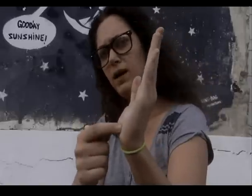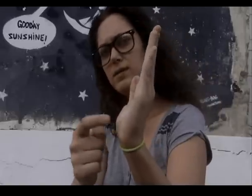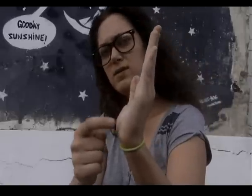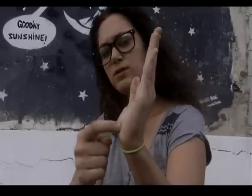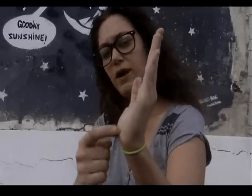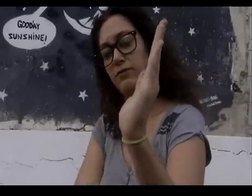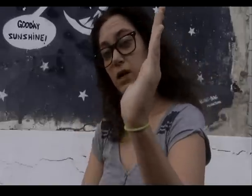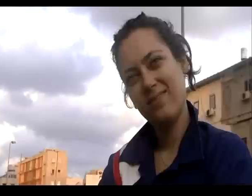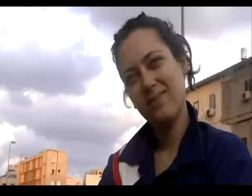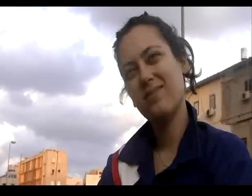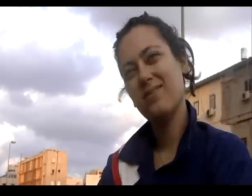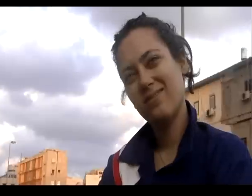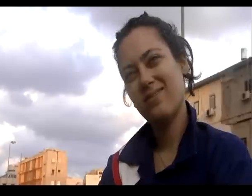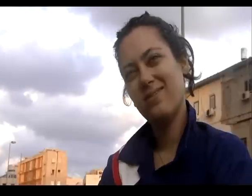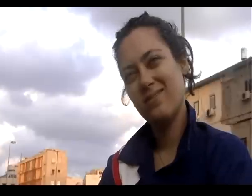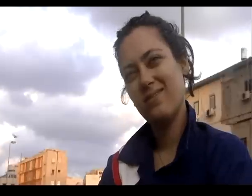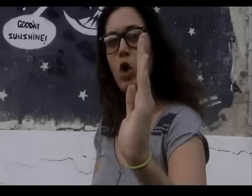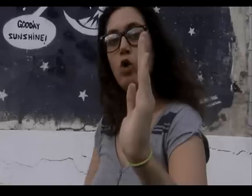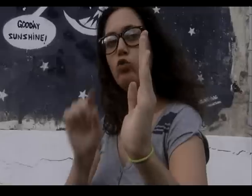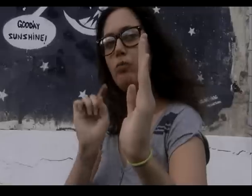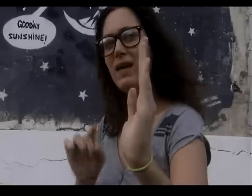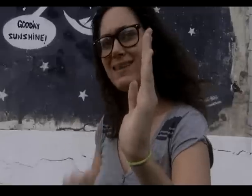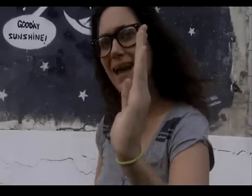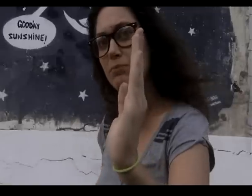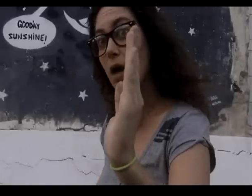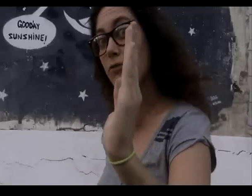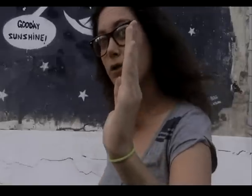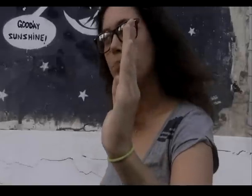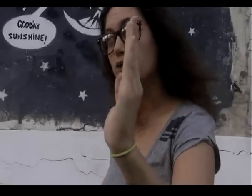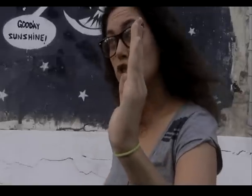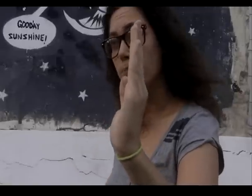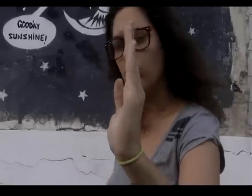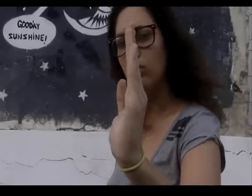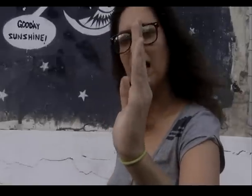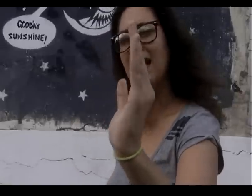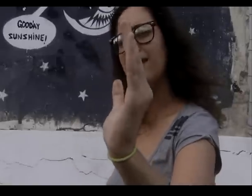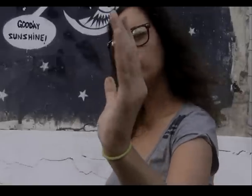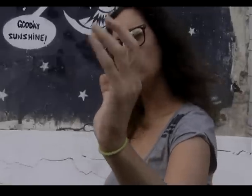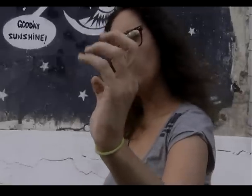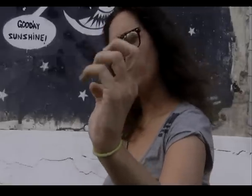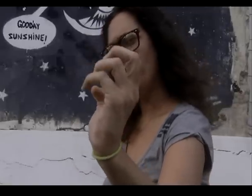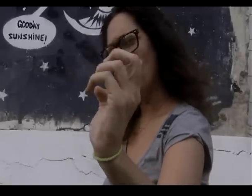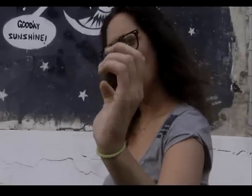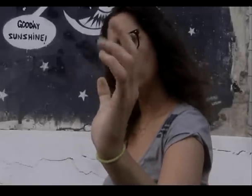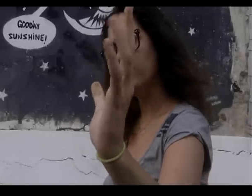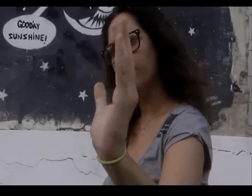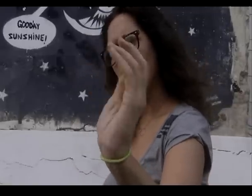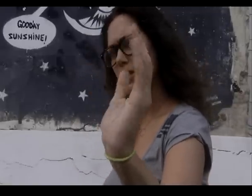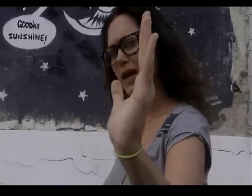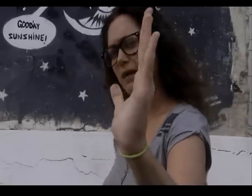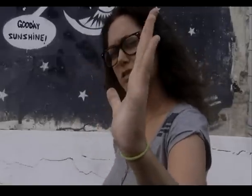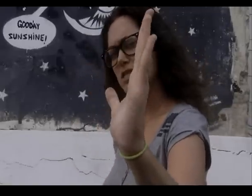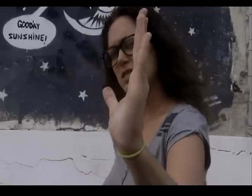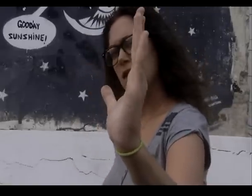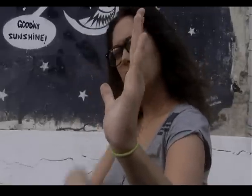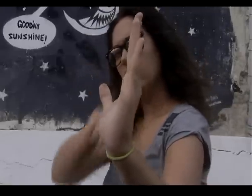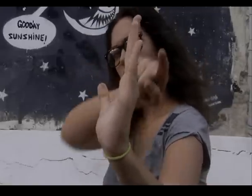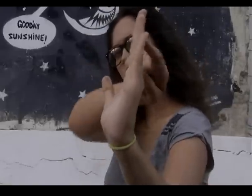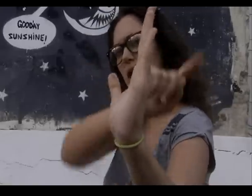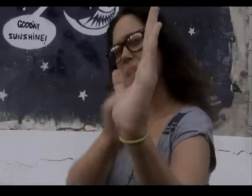this is 5:30. Now, to make time travel possible, I have to fold time, yes? Now, you are here,